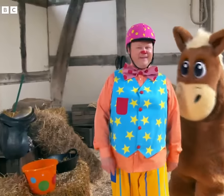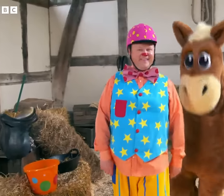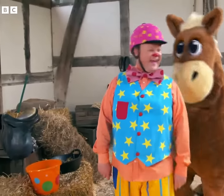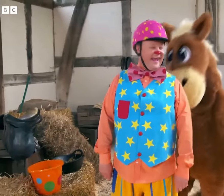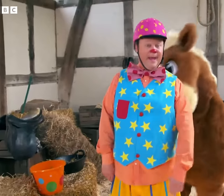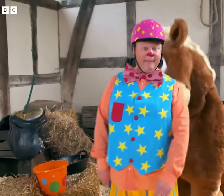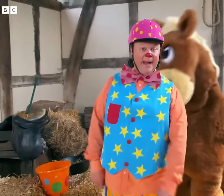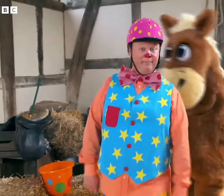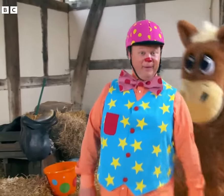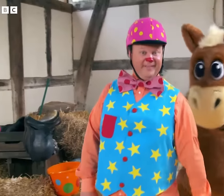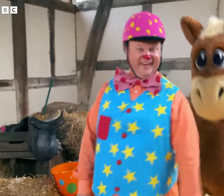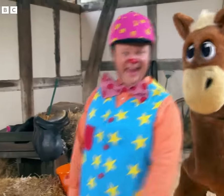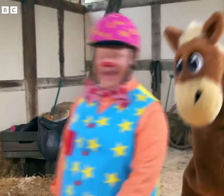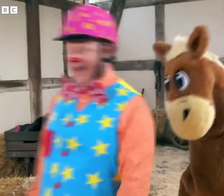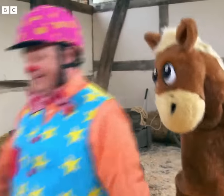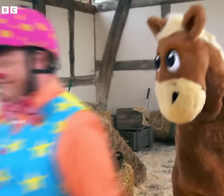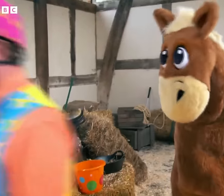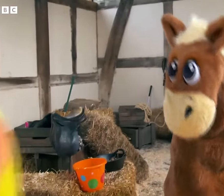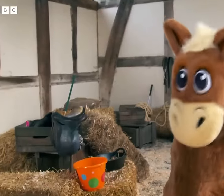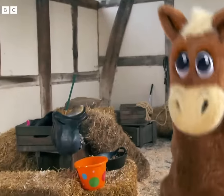Spotty, my body.